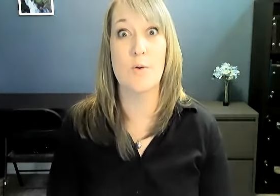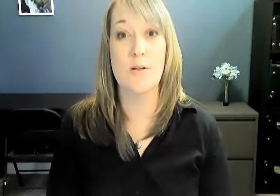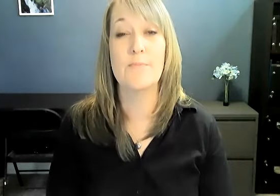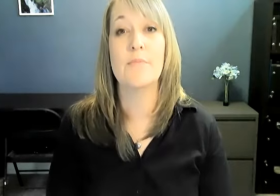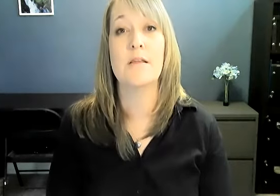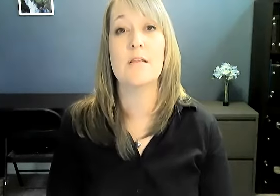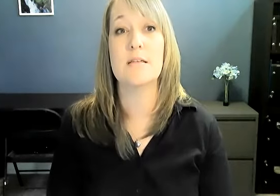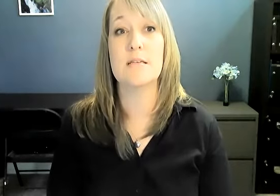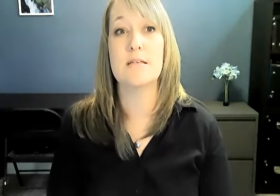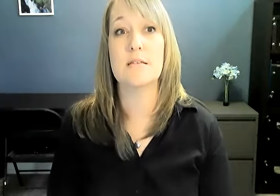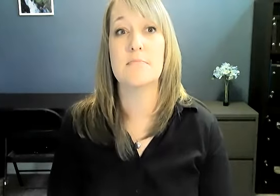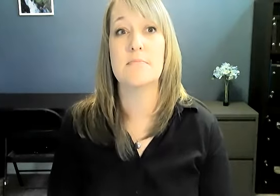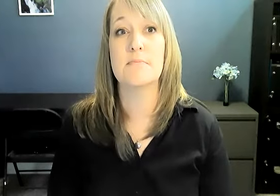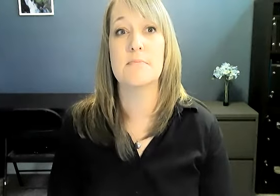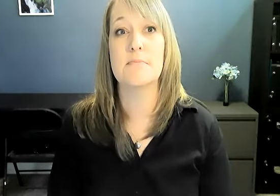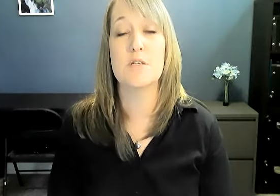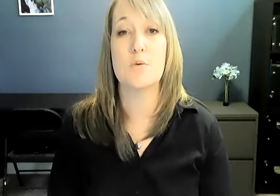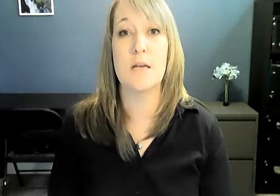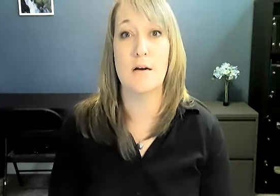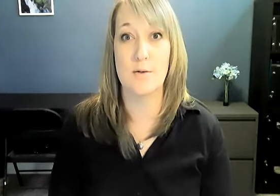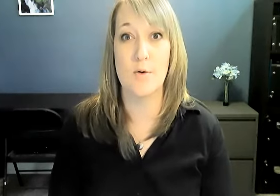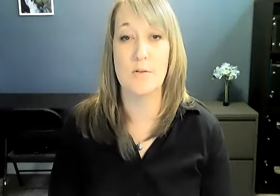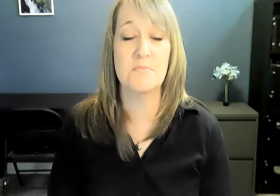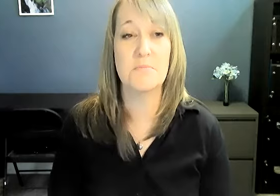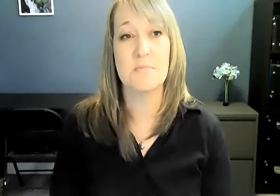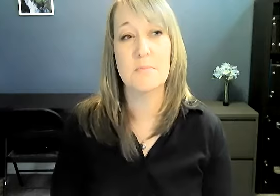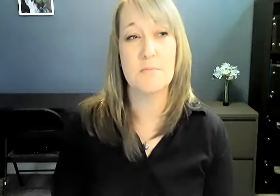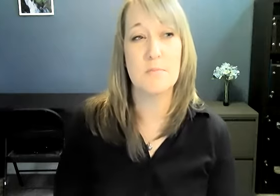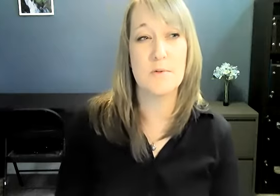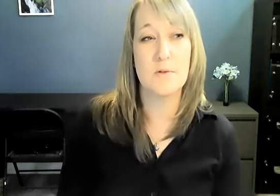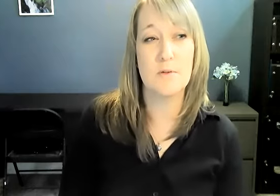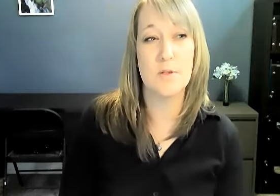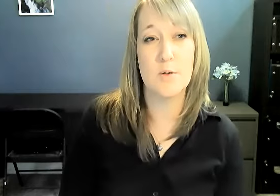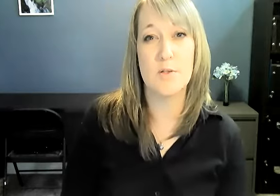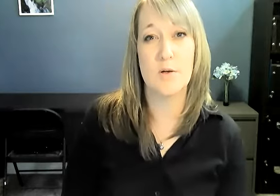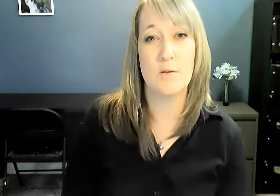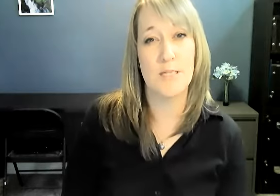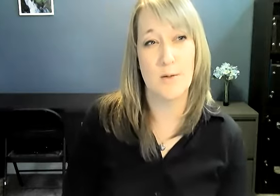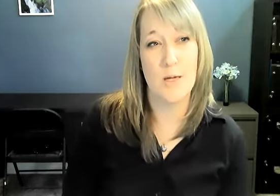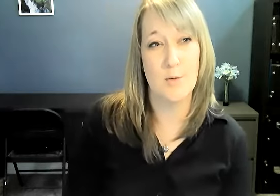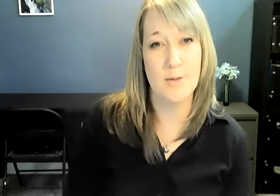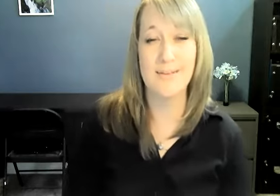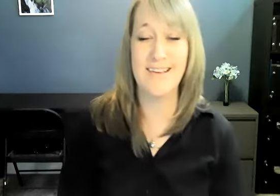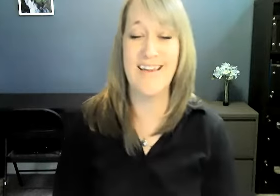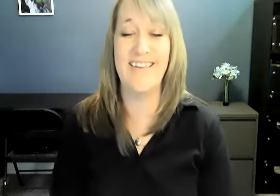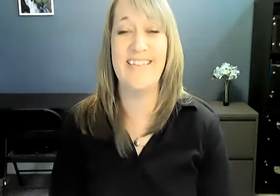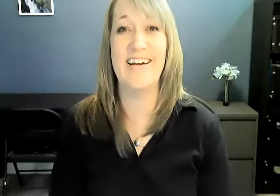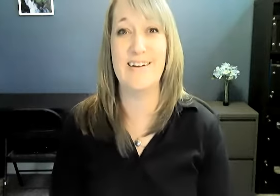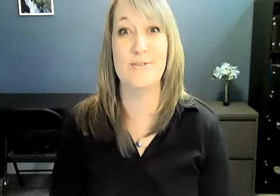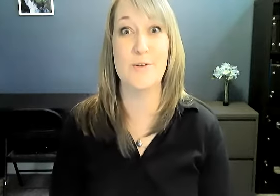cool. This is between hot and cold. Closer to cold, but not quite cold. Okay, that kind of